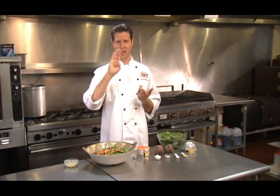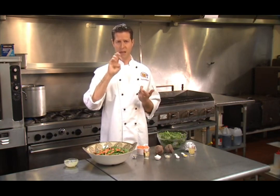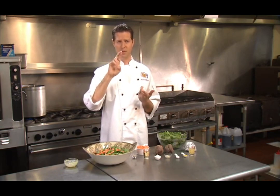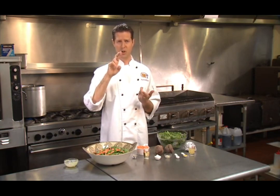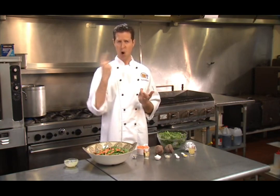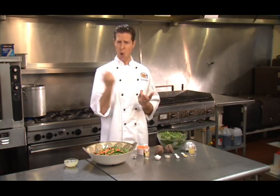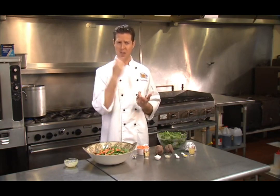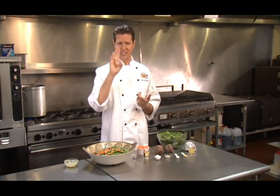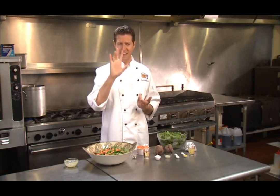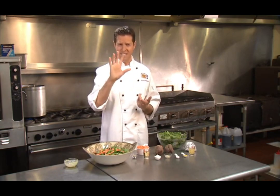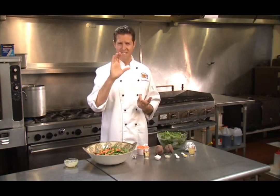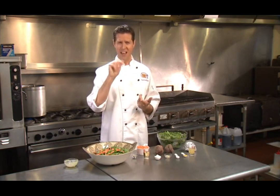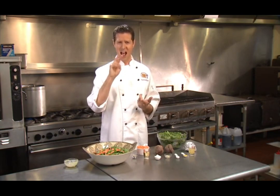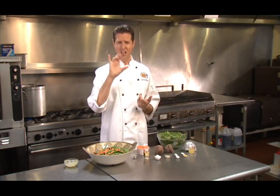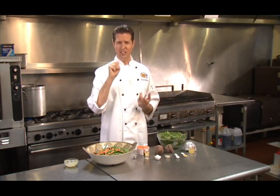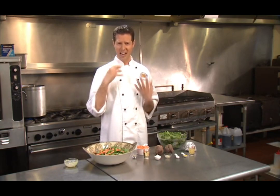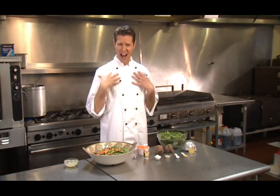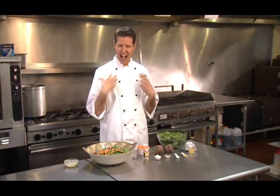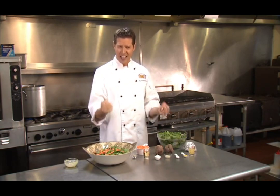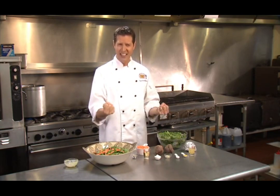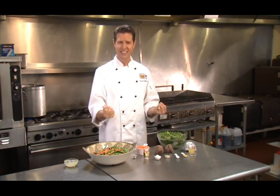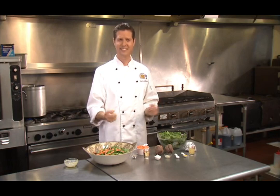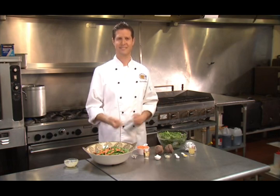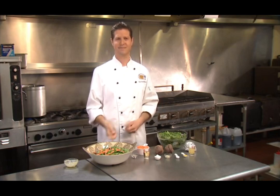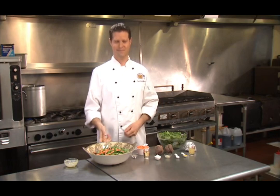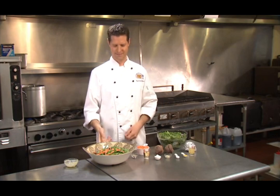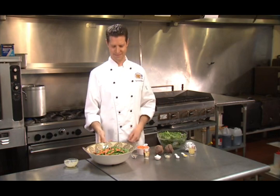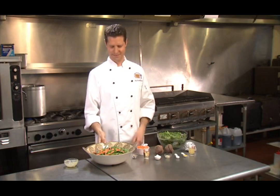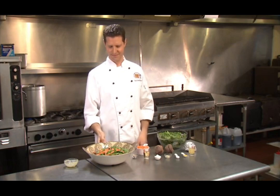75 calories. Really healthy.